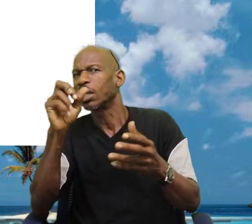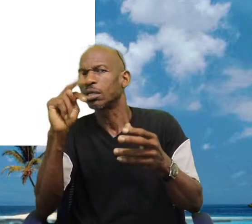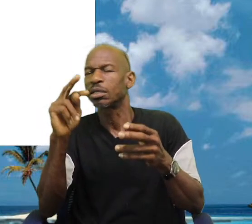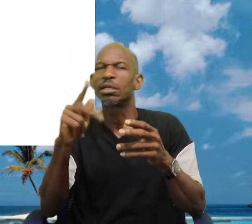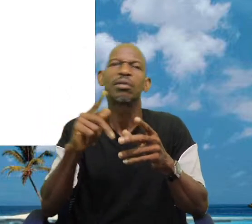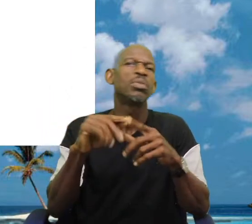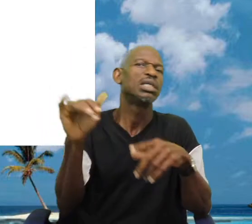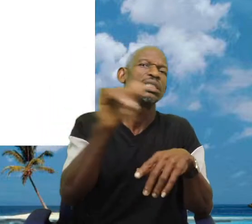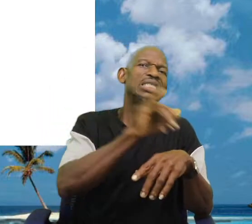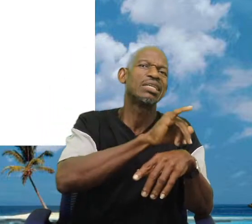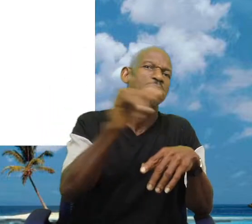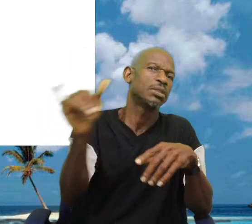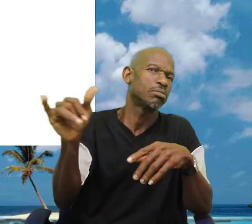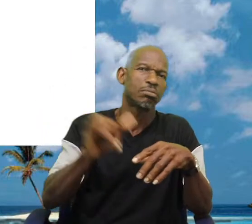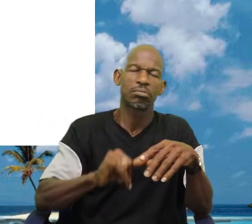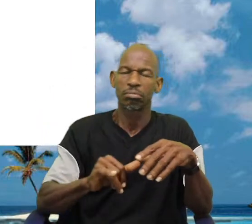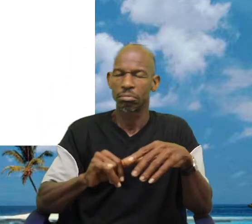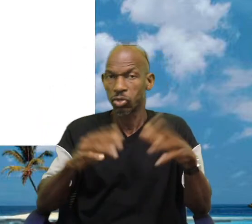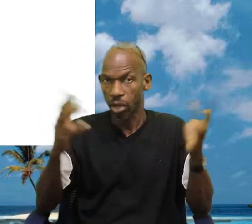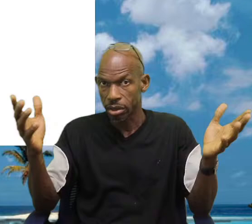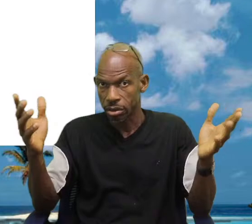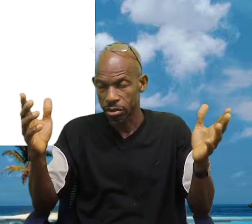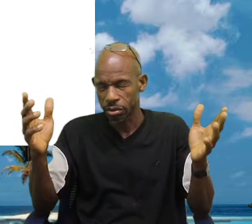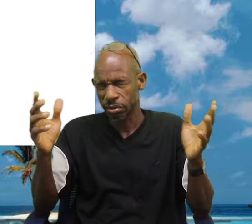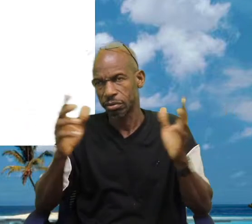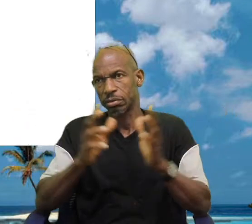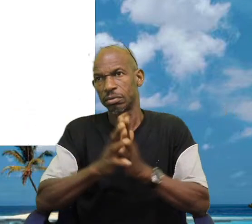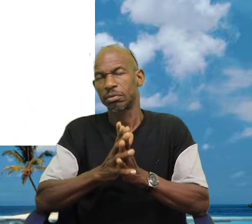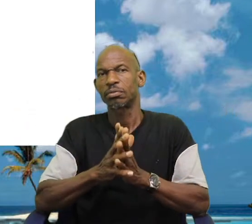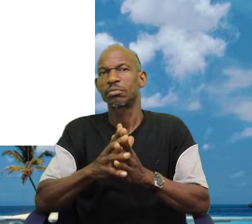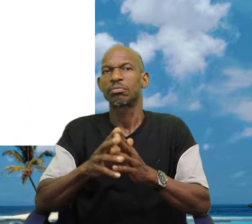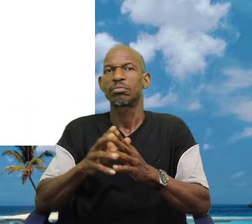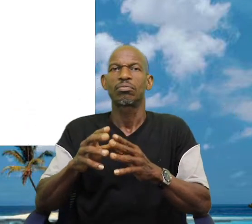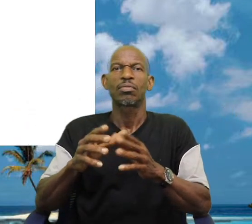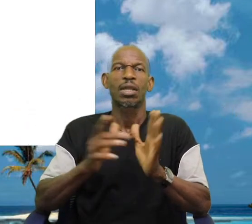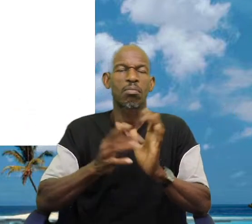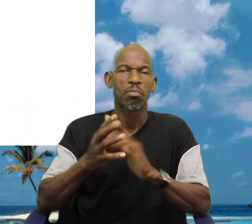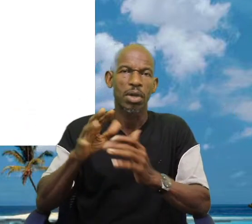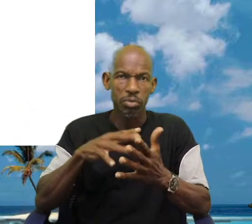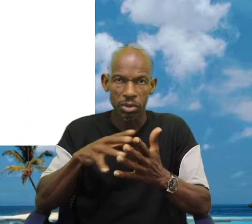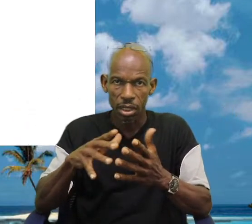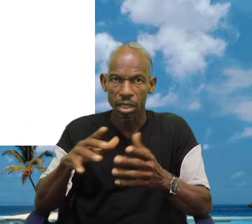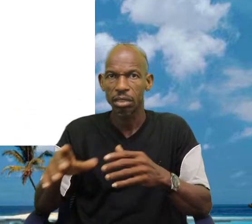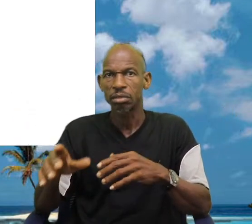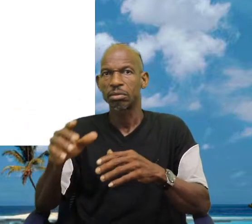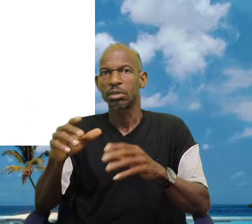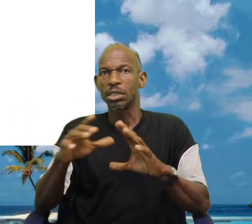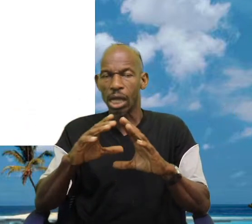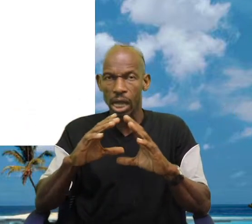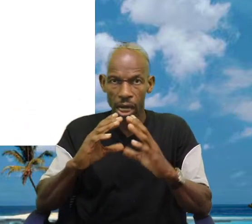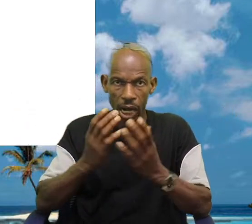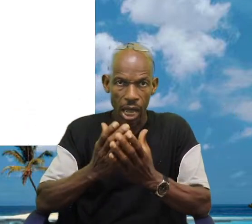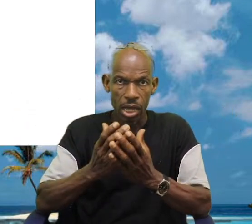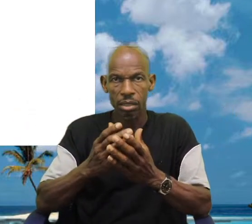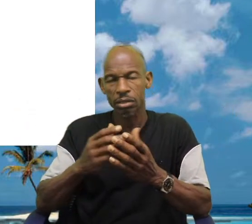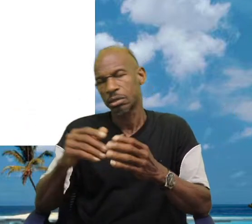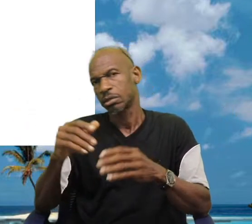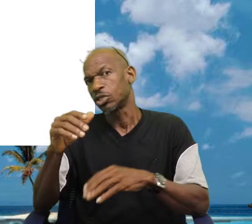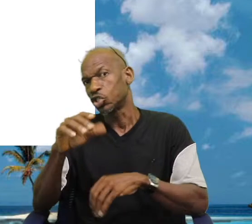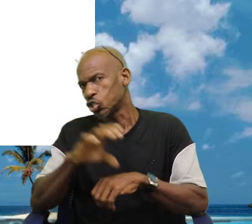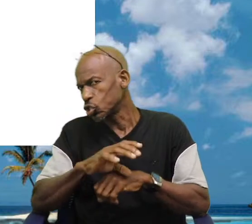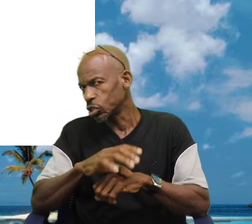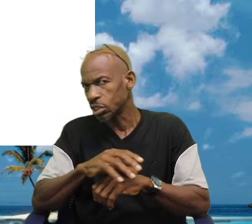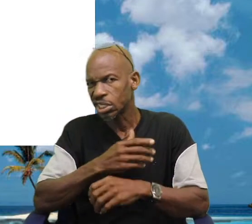is the same link we're going to use for Bible study, church, level 1, level 2. So you don't have a problem to